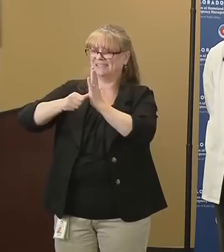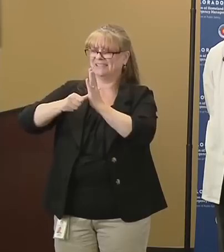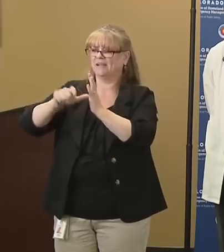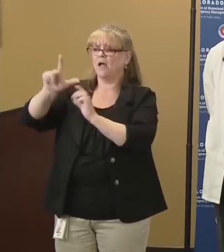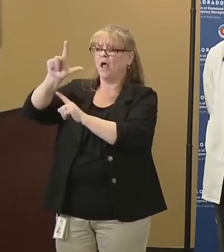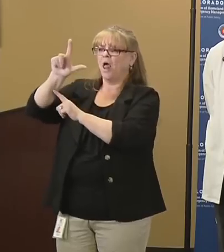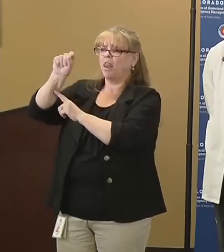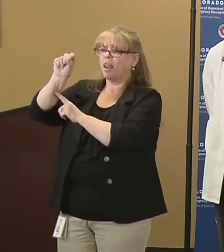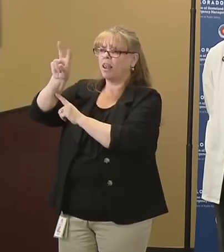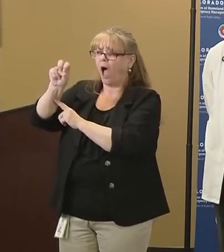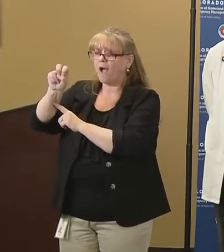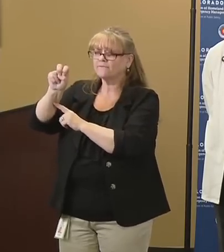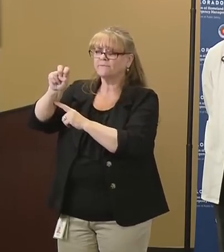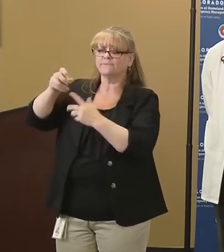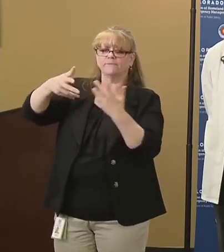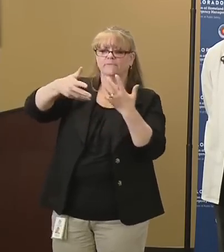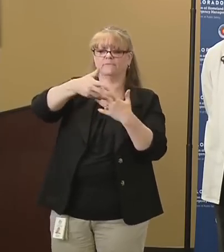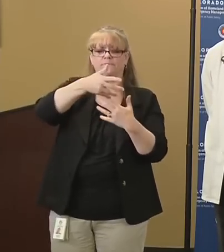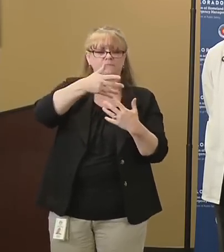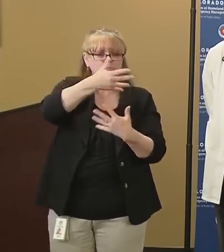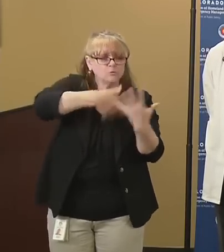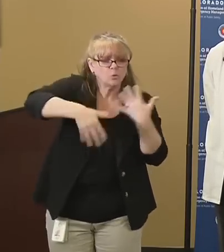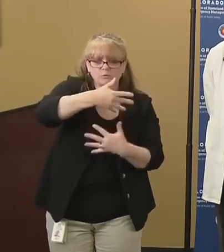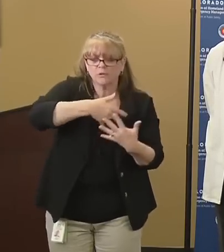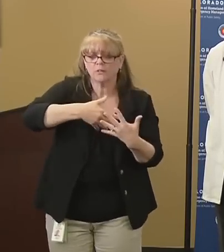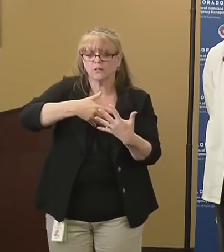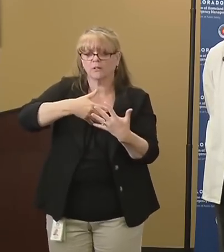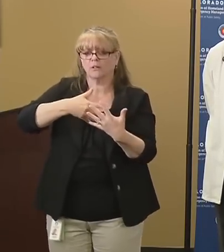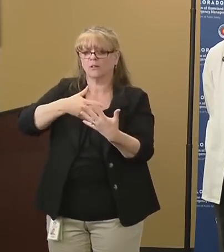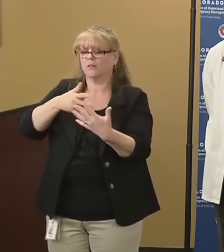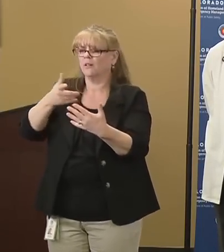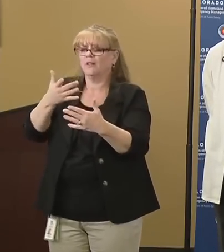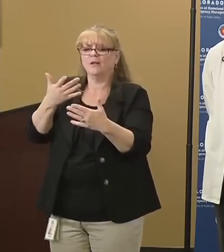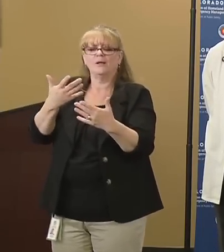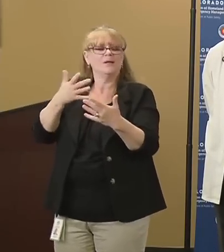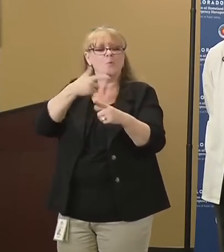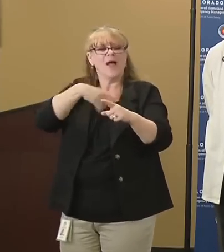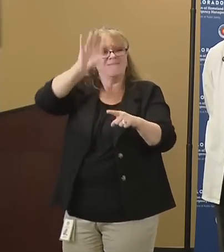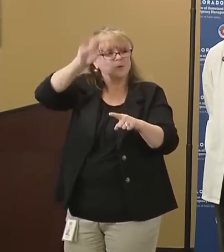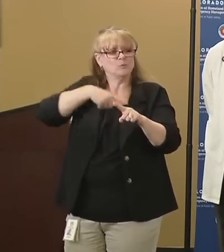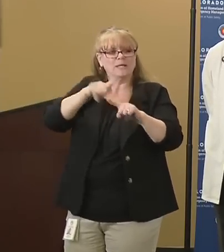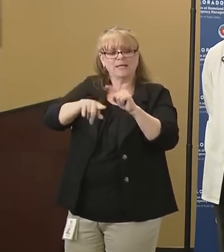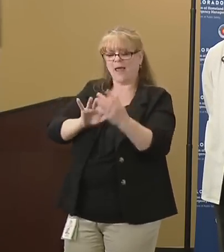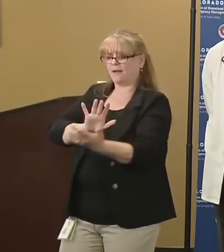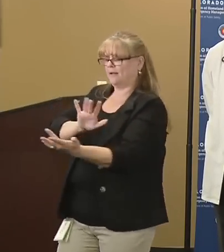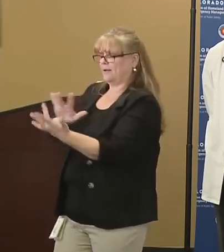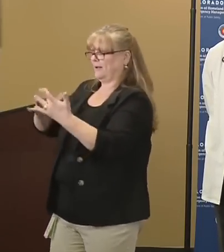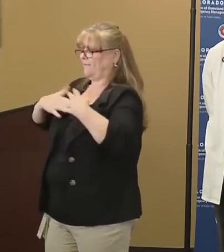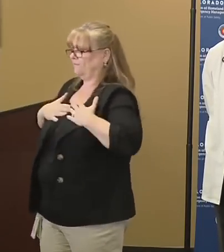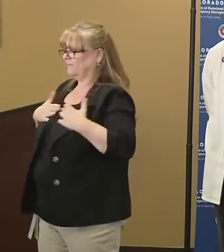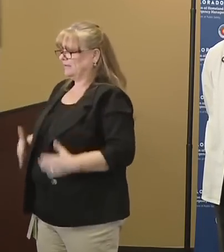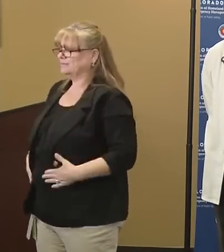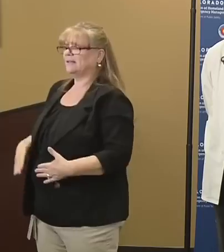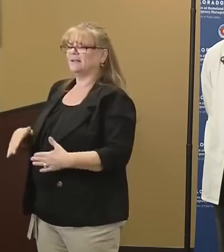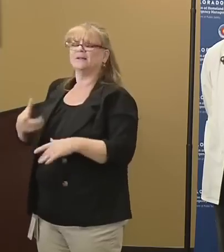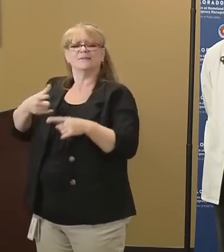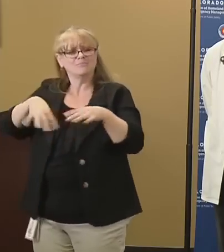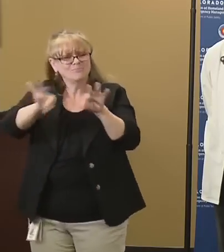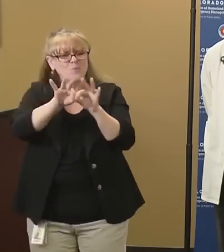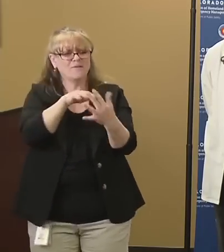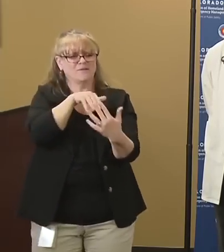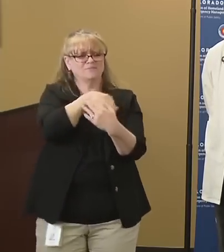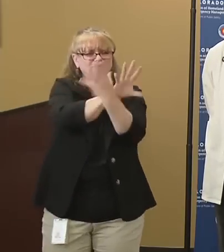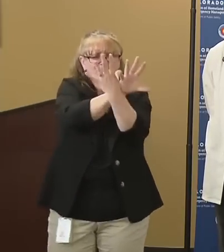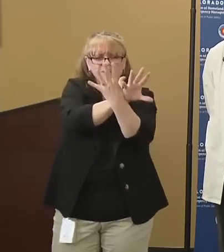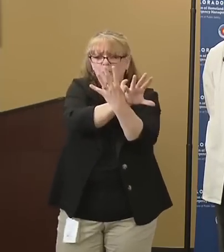one another and being around one another physically, show that support for one another on the telephone, on email,